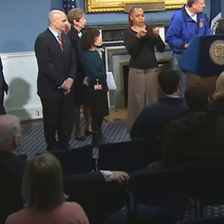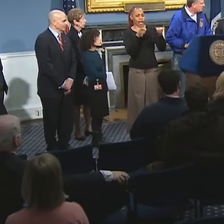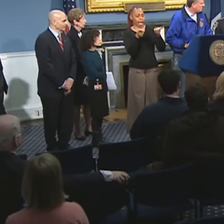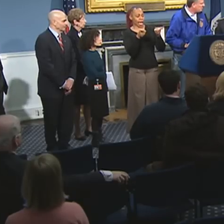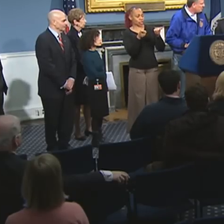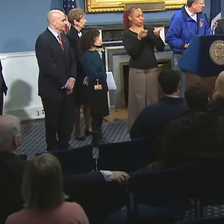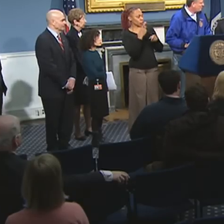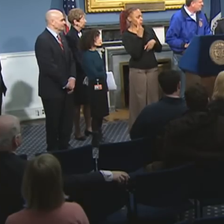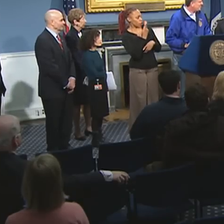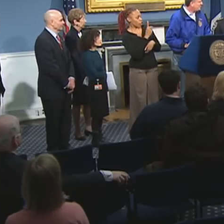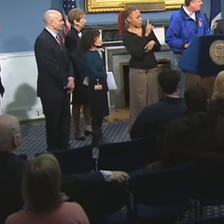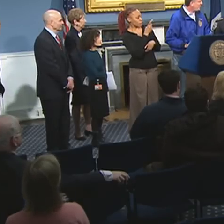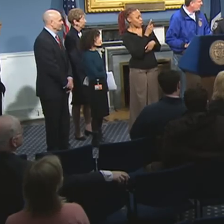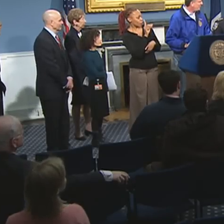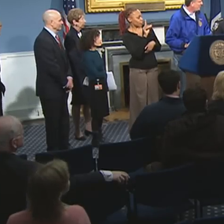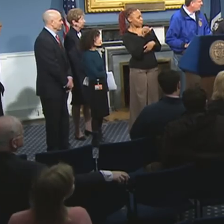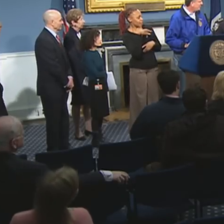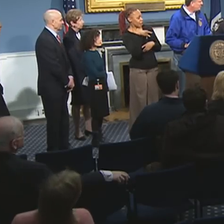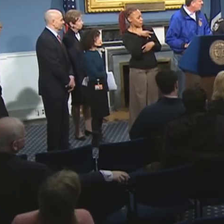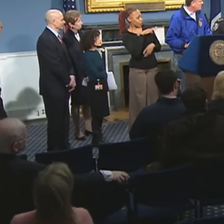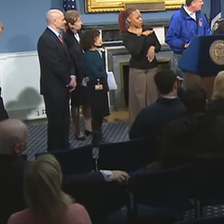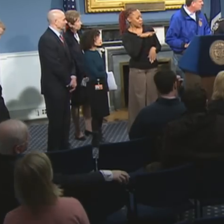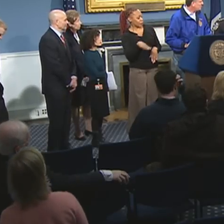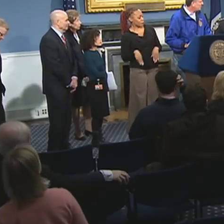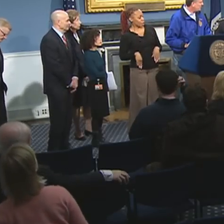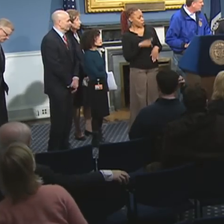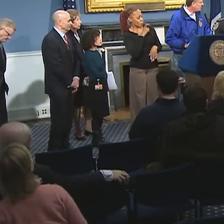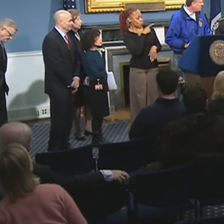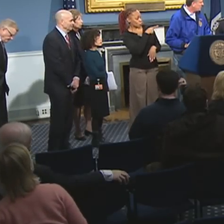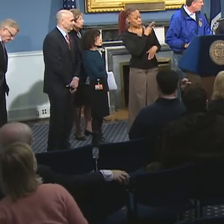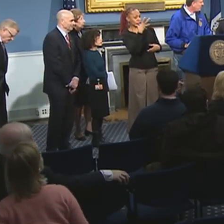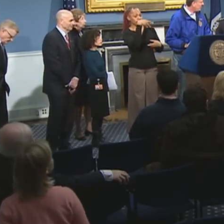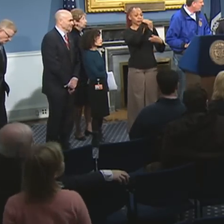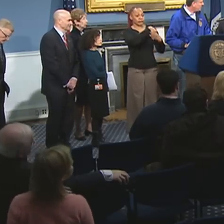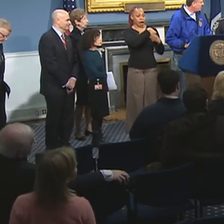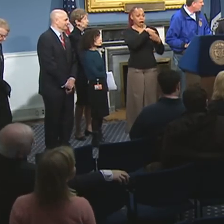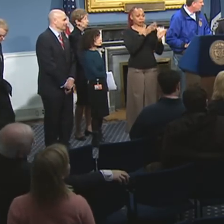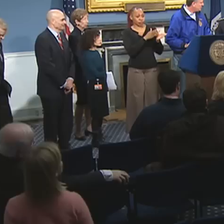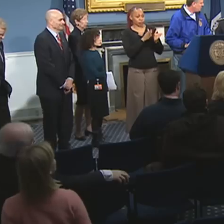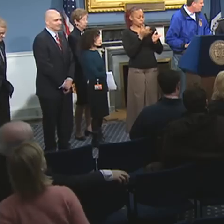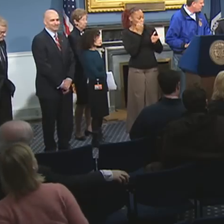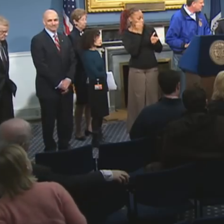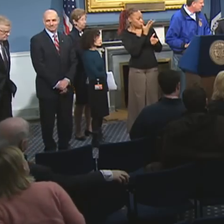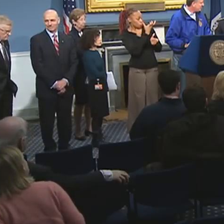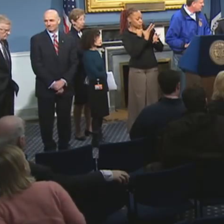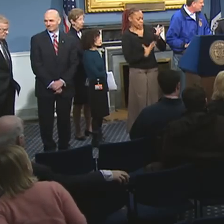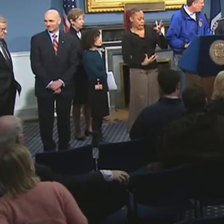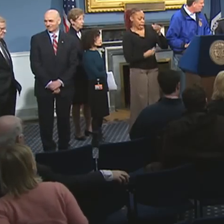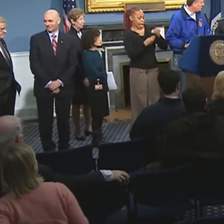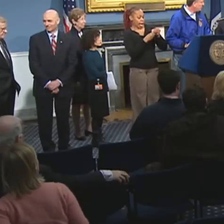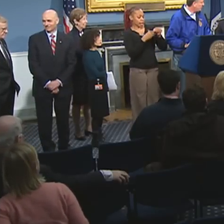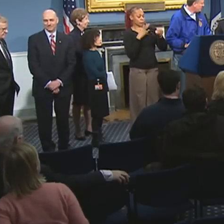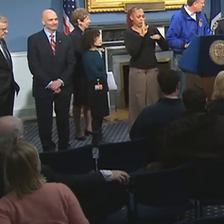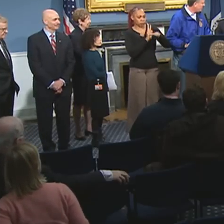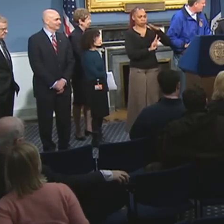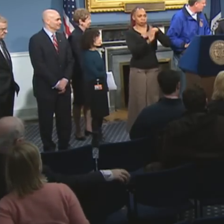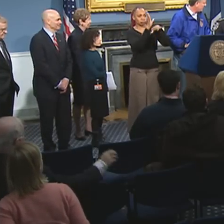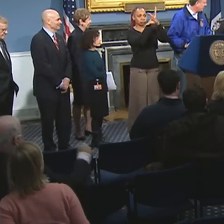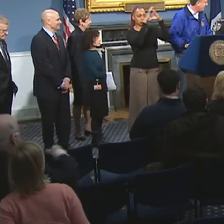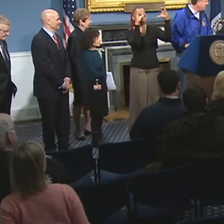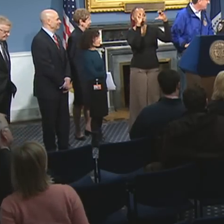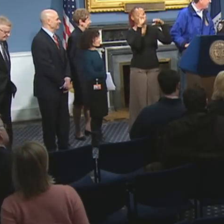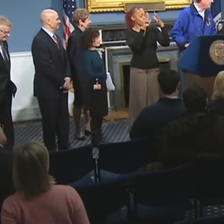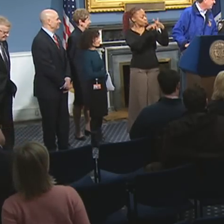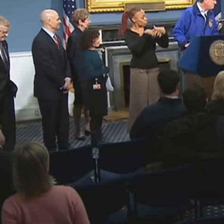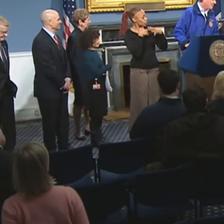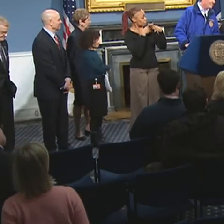looking at the first deputy mayor, who was deeply involved in arranging this. So if at any time you want to add to my insights, or you can even initiate if you'd